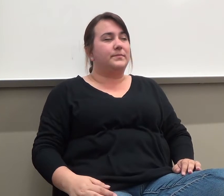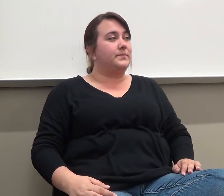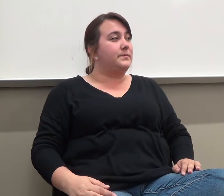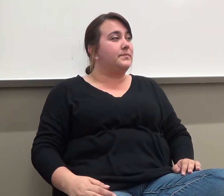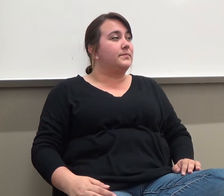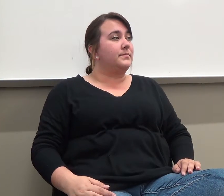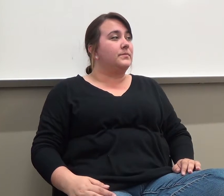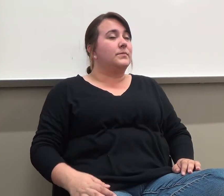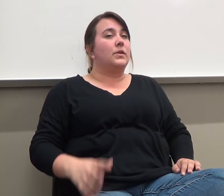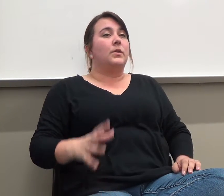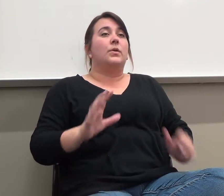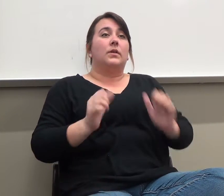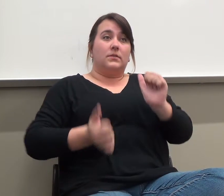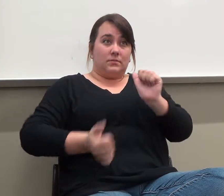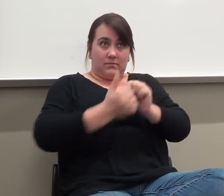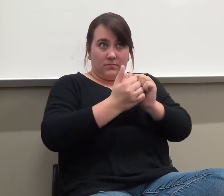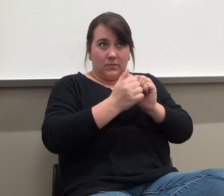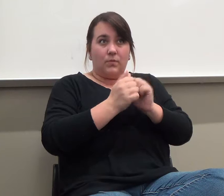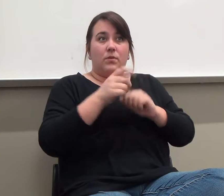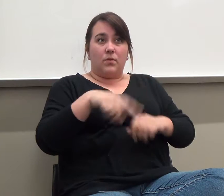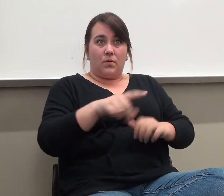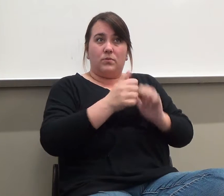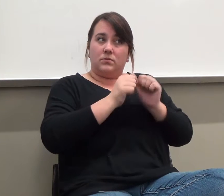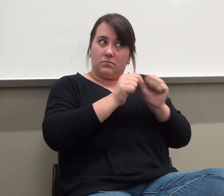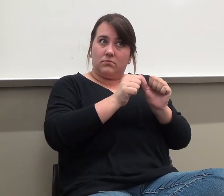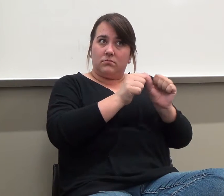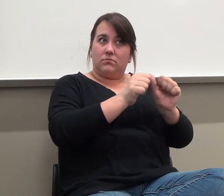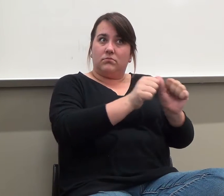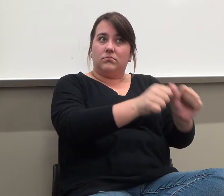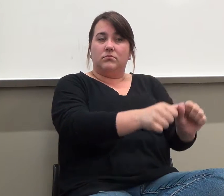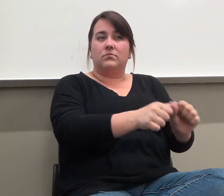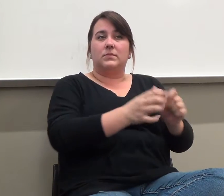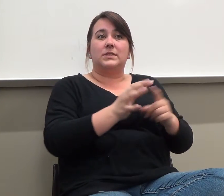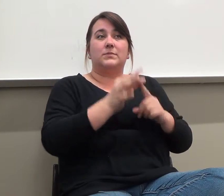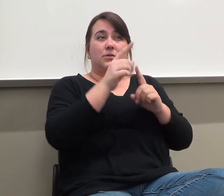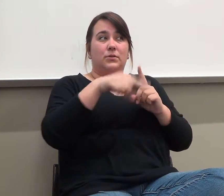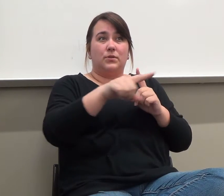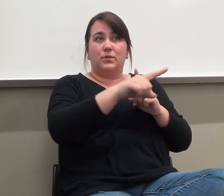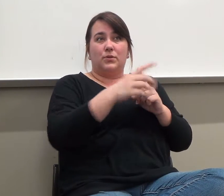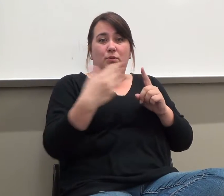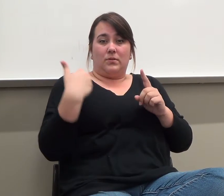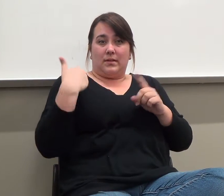stay caught up with those, especially people who did not get a passing journal check